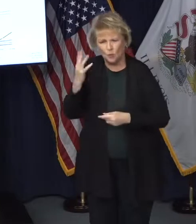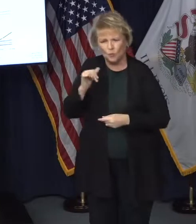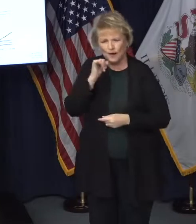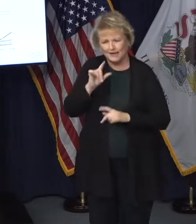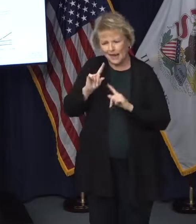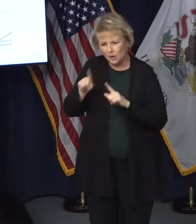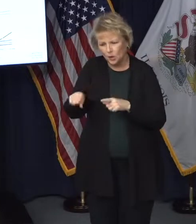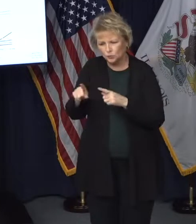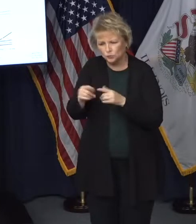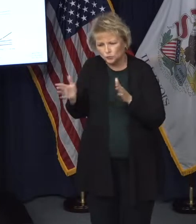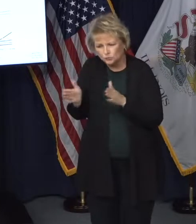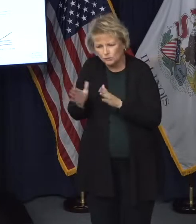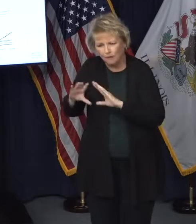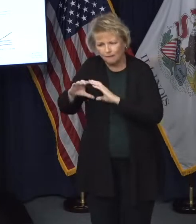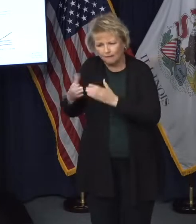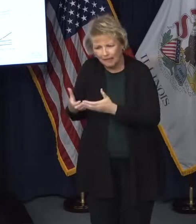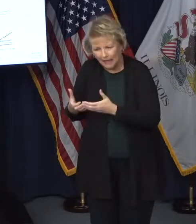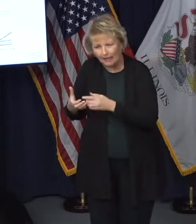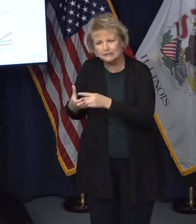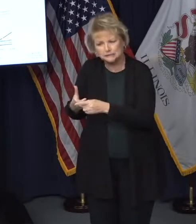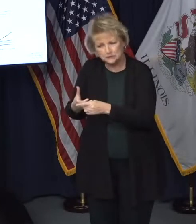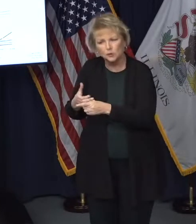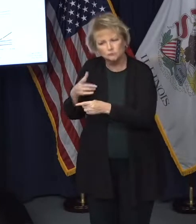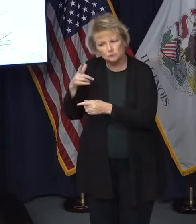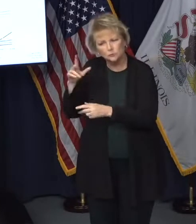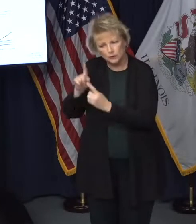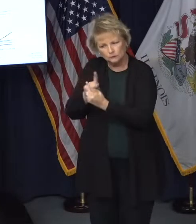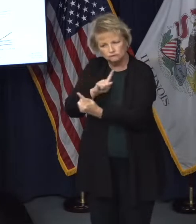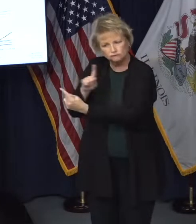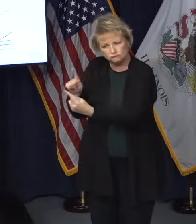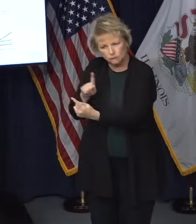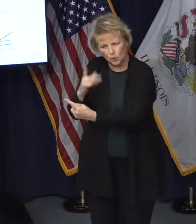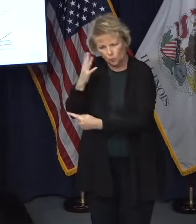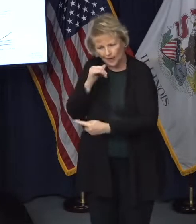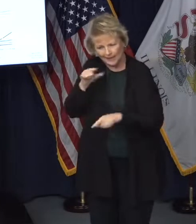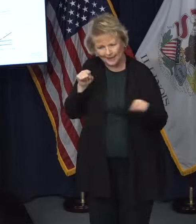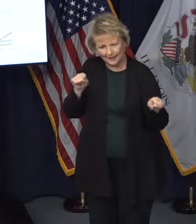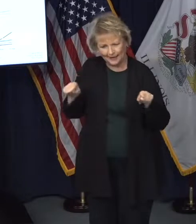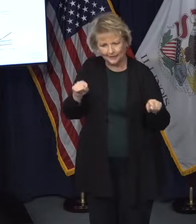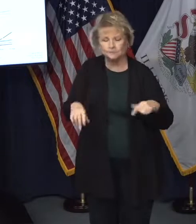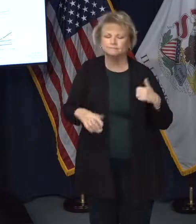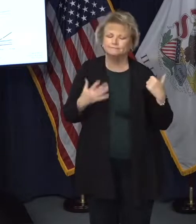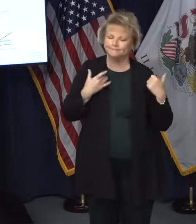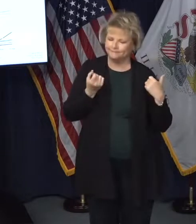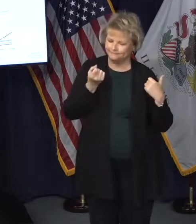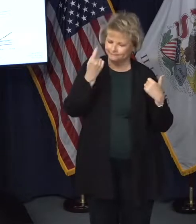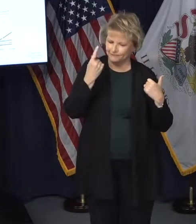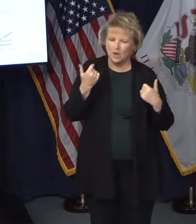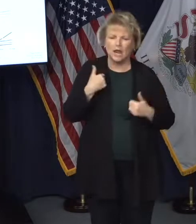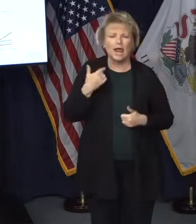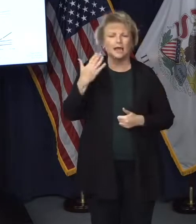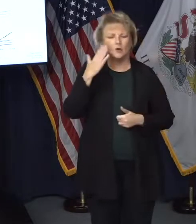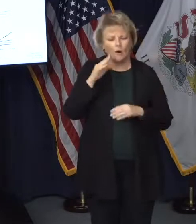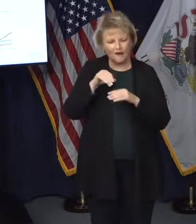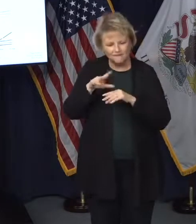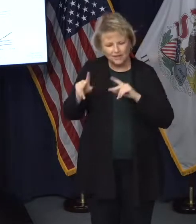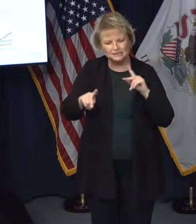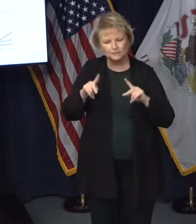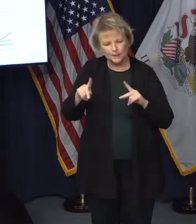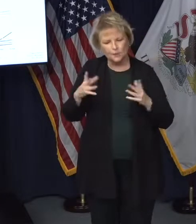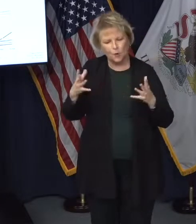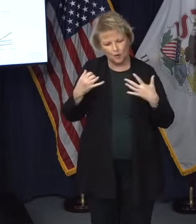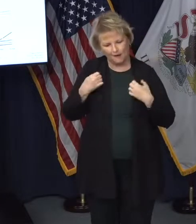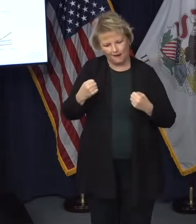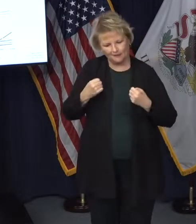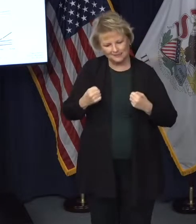a isolated class that is doing the social distancing? No, and I understand, and I know that this impacts people who are using exercise for their mental